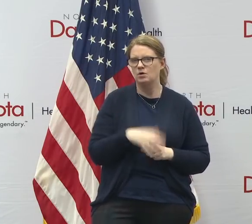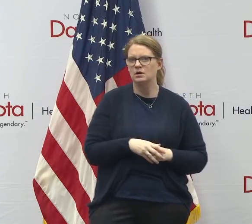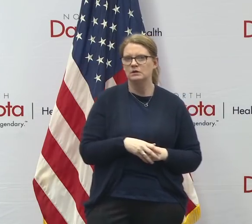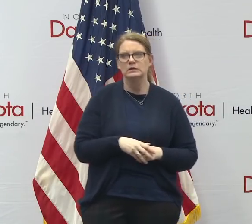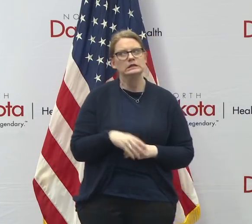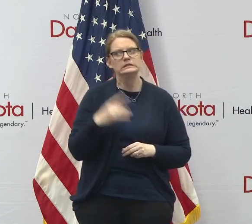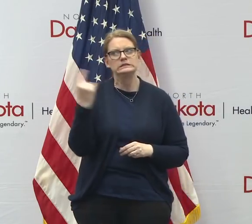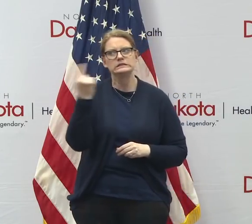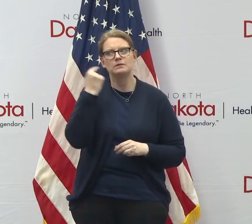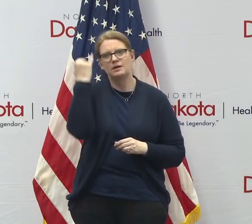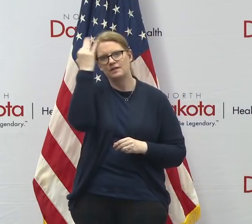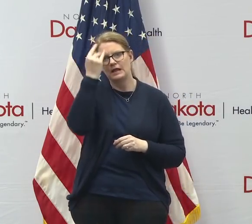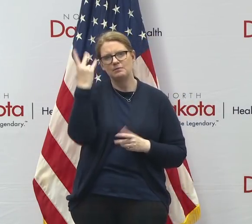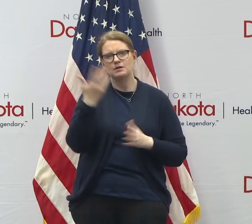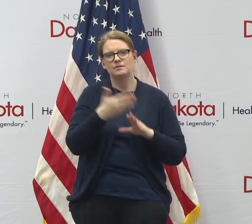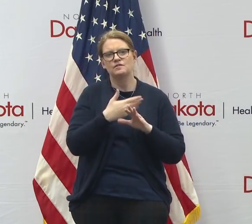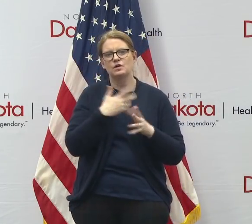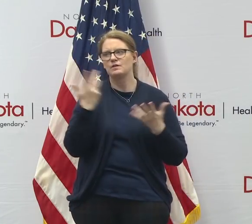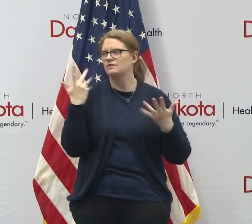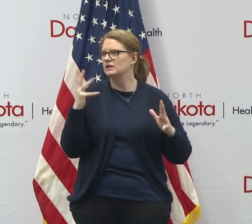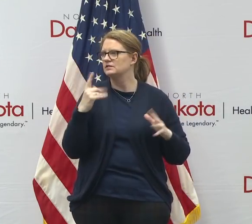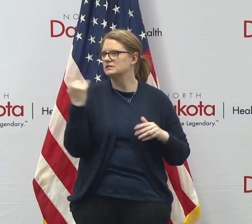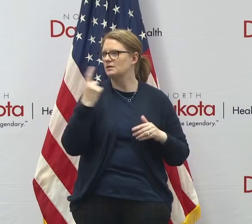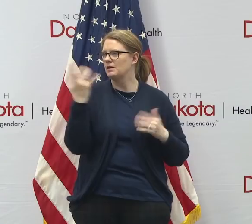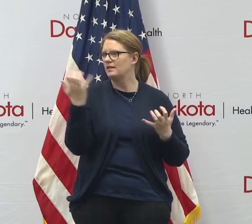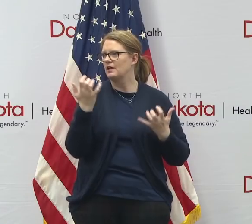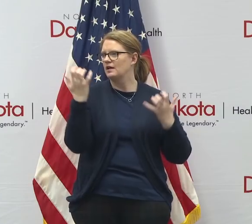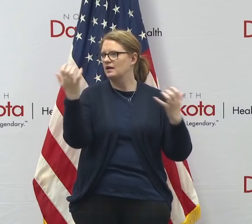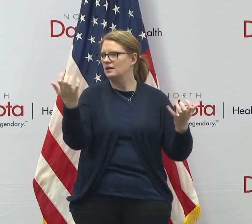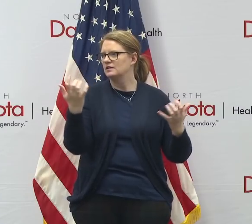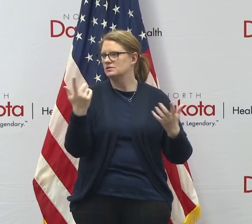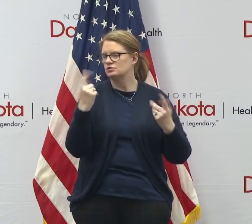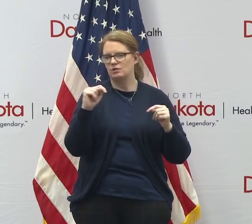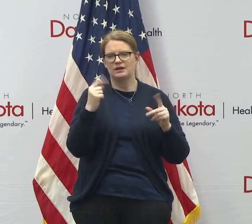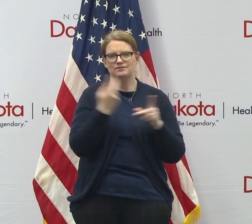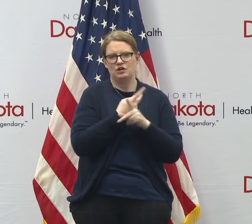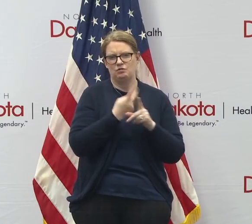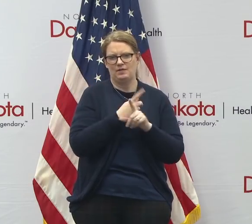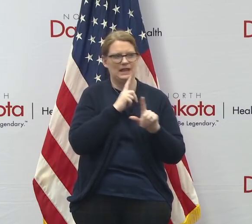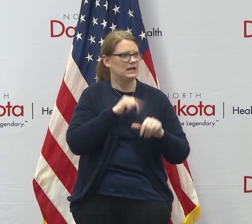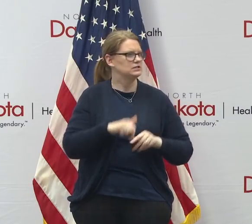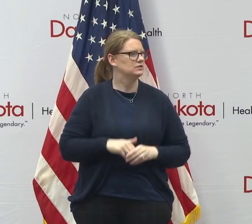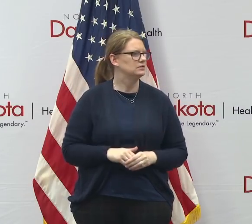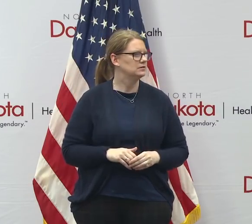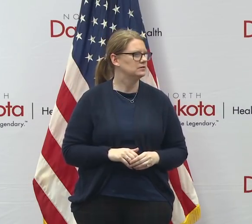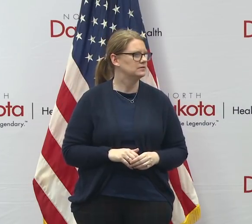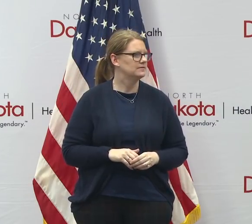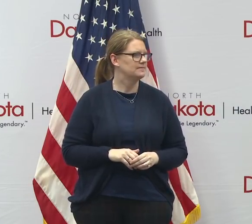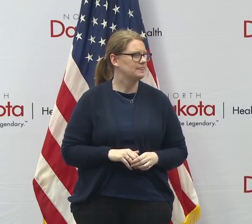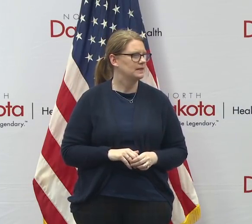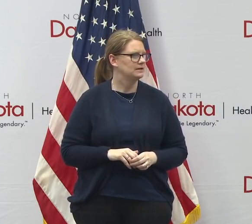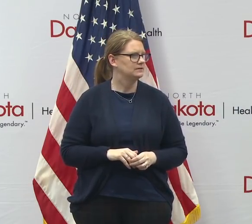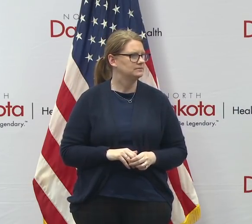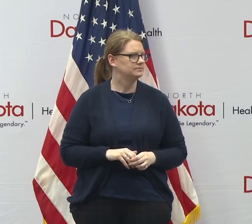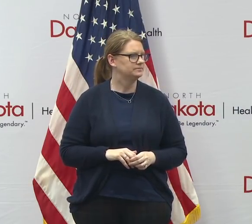before we're done here, someone in the audience will have the answer for me if they know that. I would think